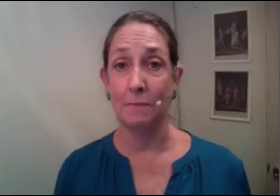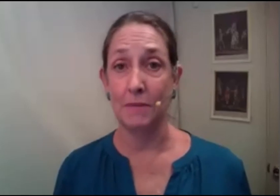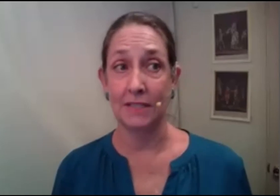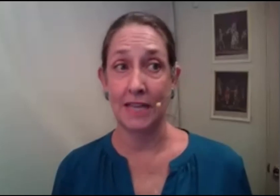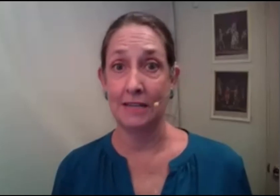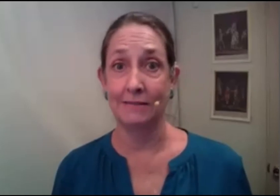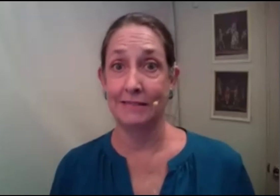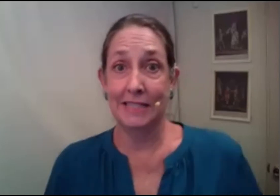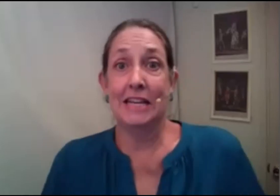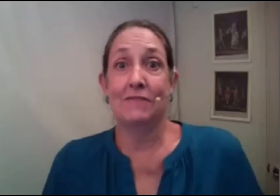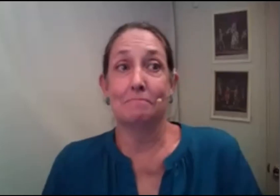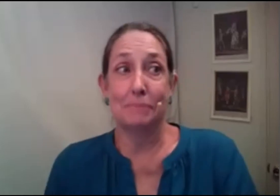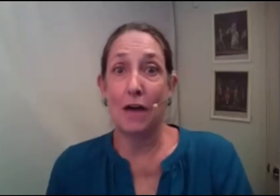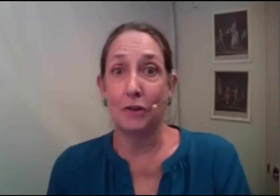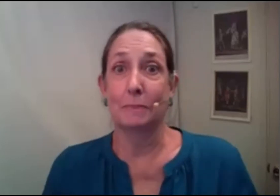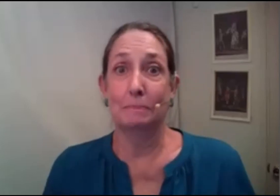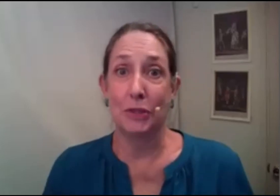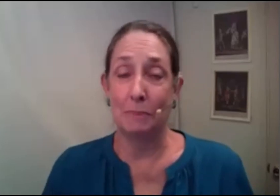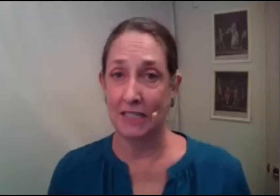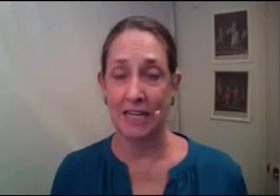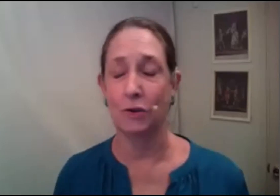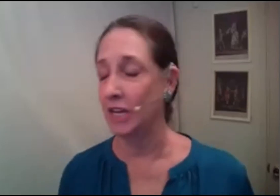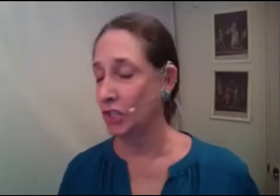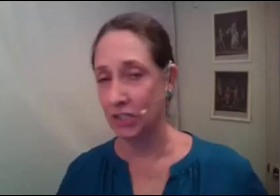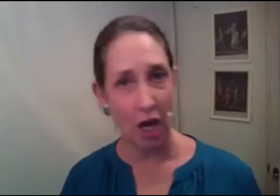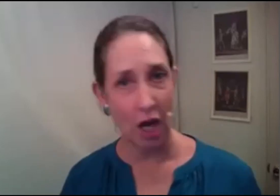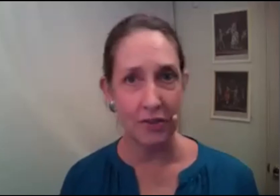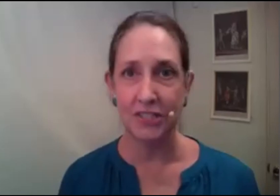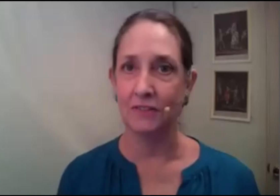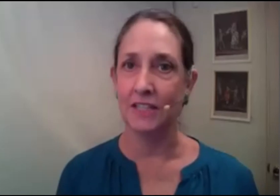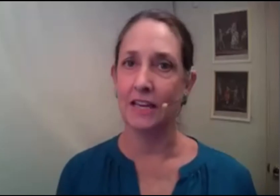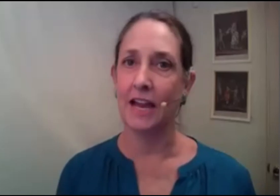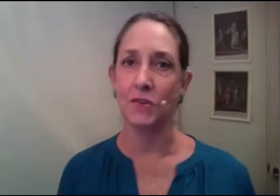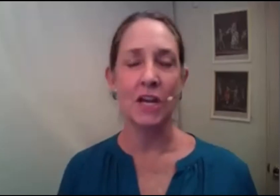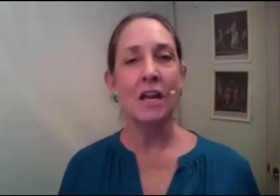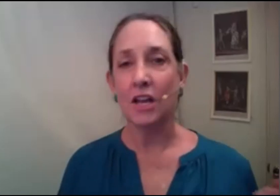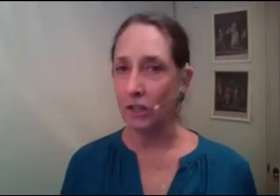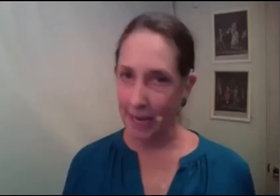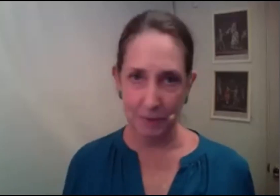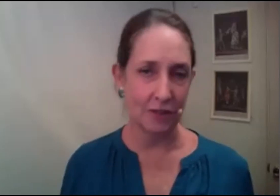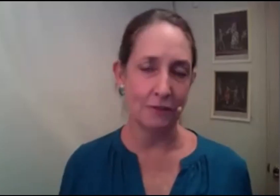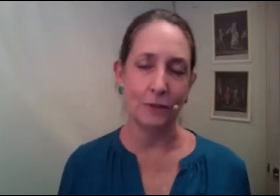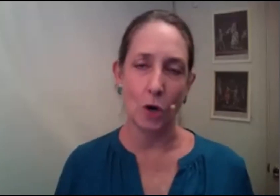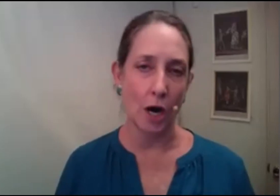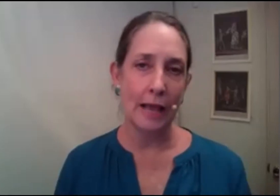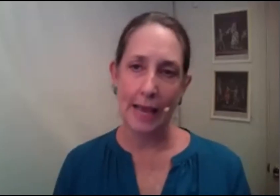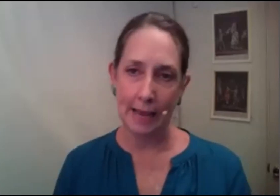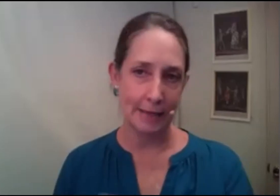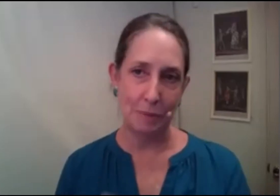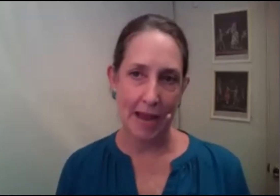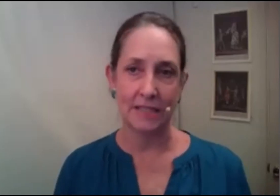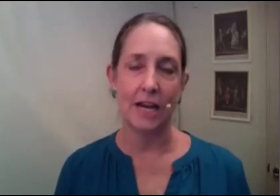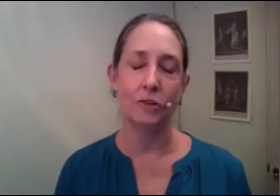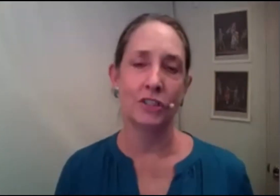of them, because they didn't even bother to put the beds together. They just got all the stuff into the house, collapsed on the floor,